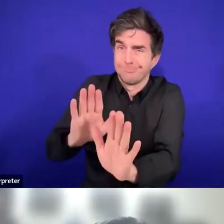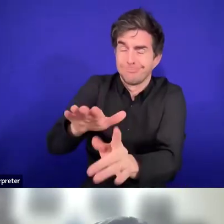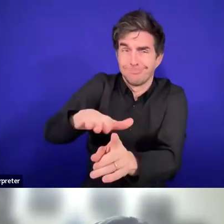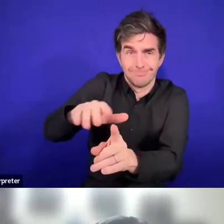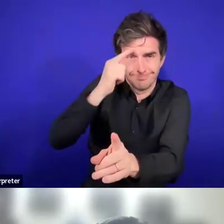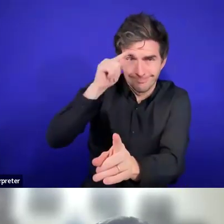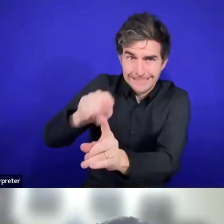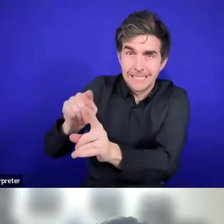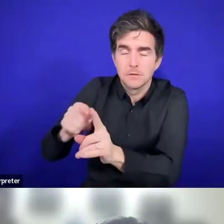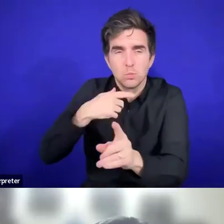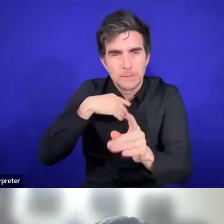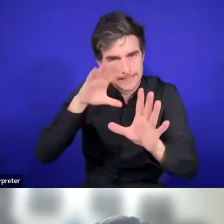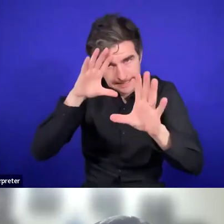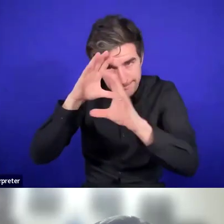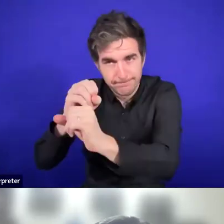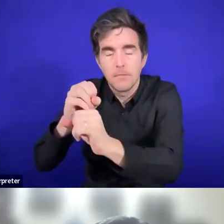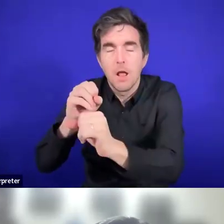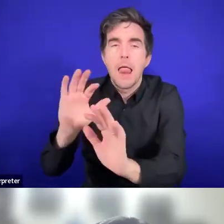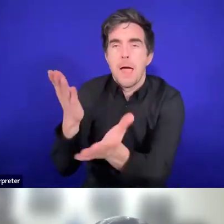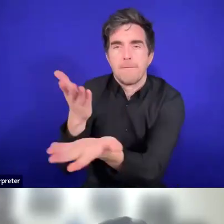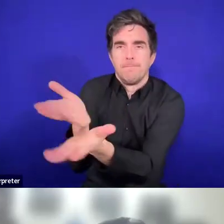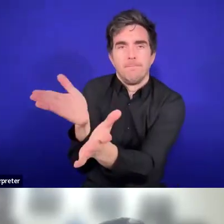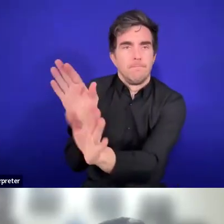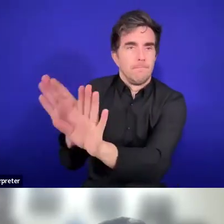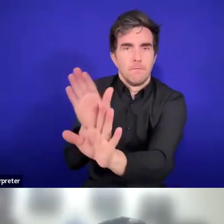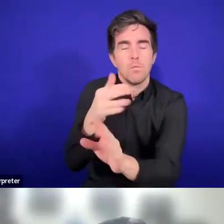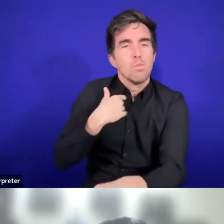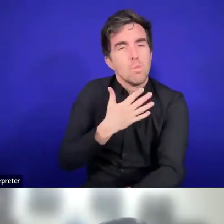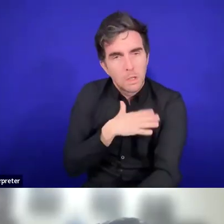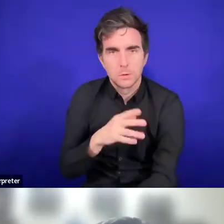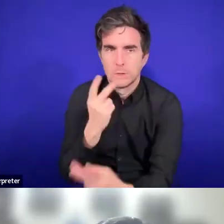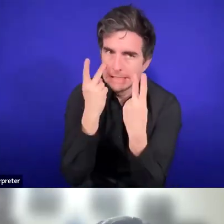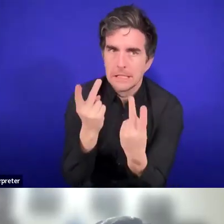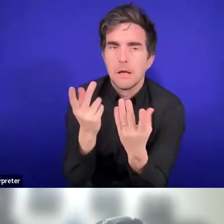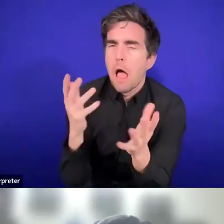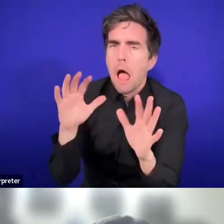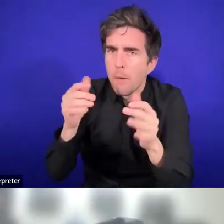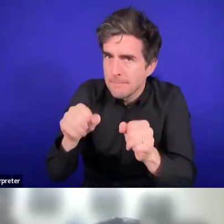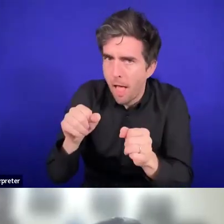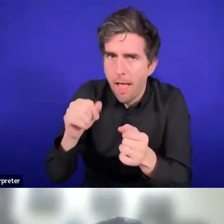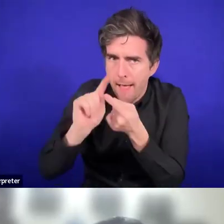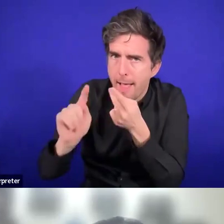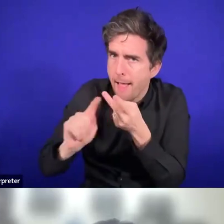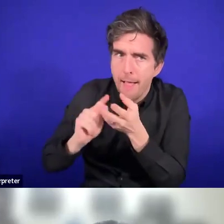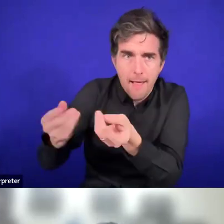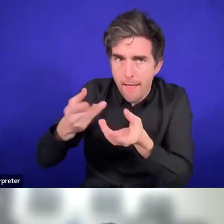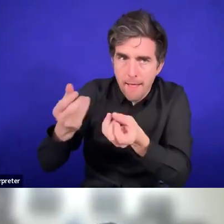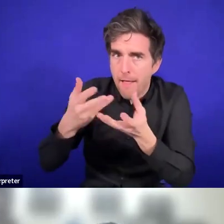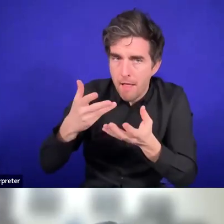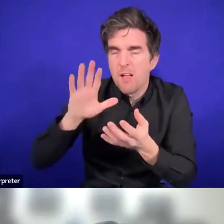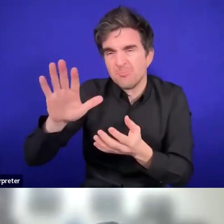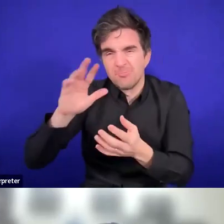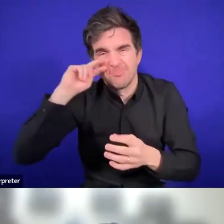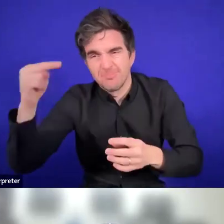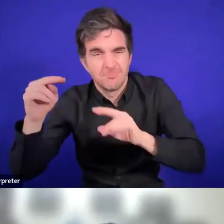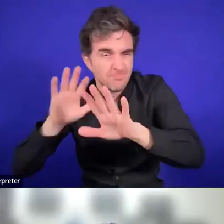very specific flowers from which they could make snacks. So how can we bring in certain elements of these under public works? How do we